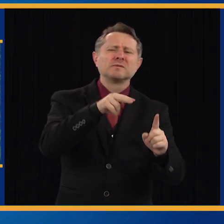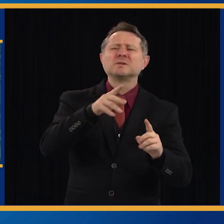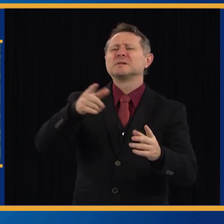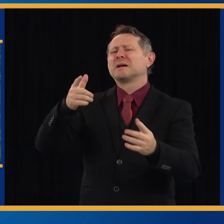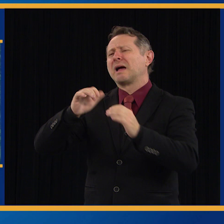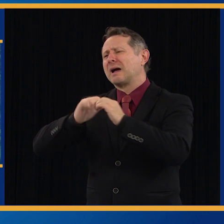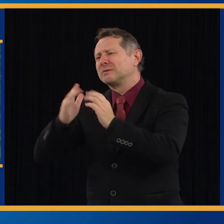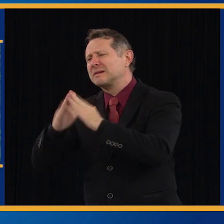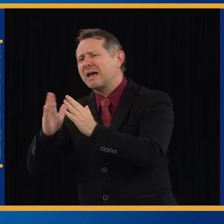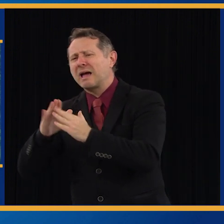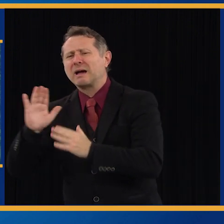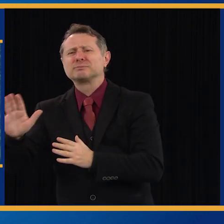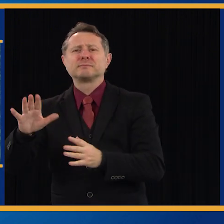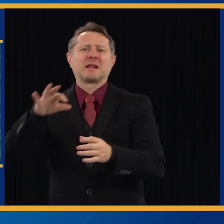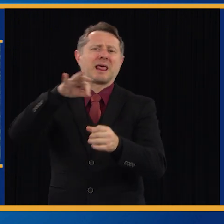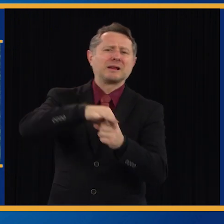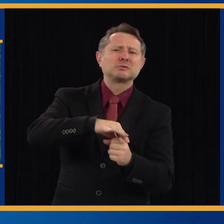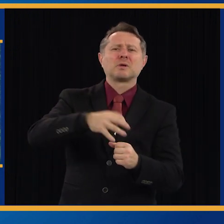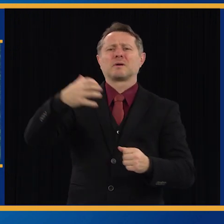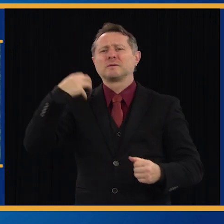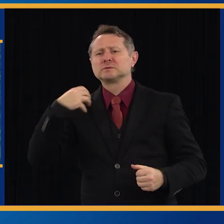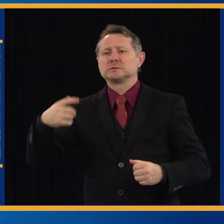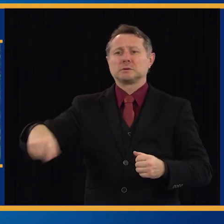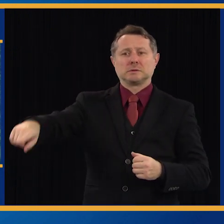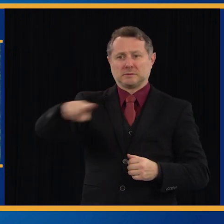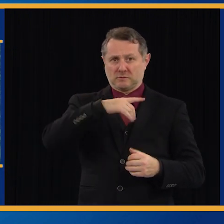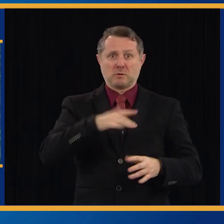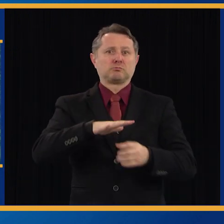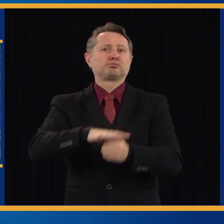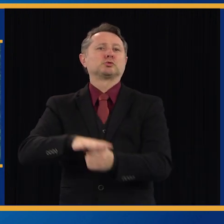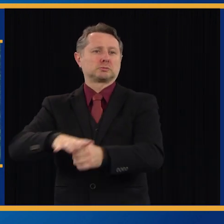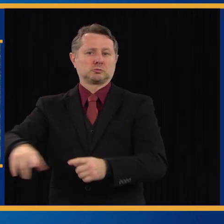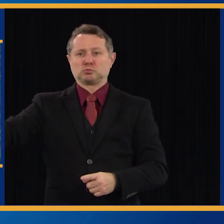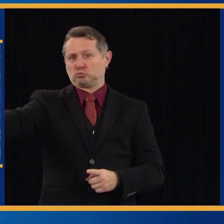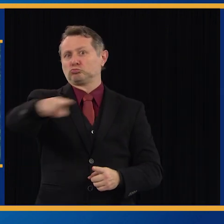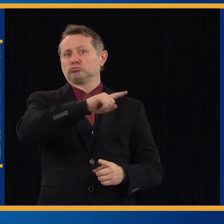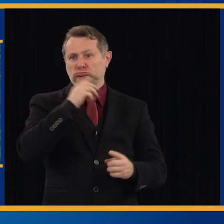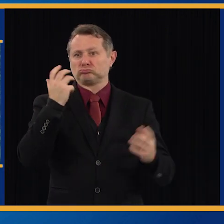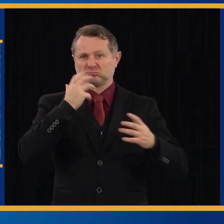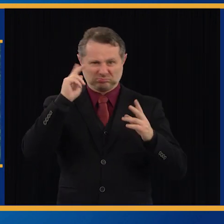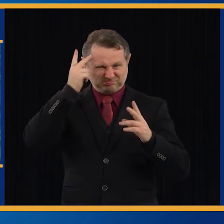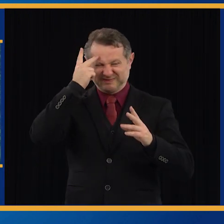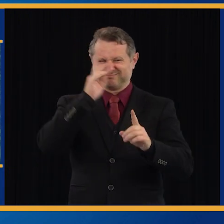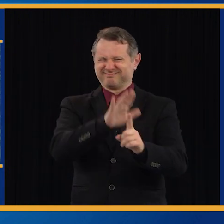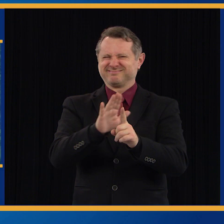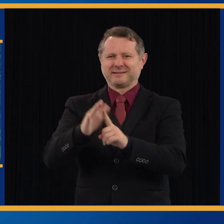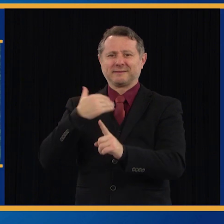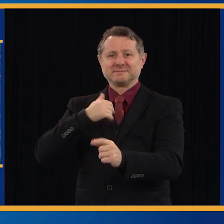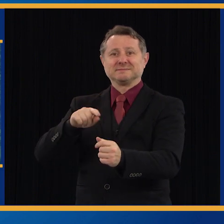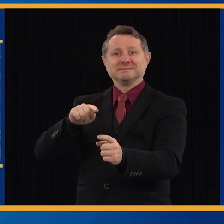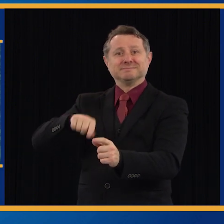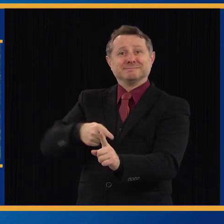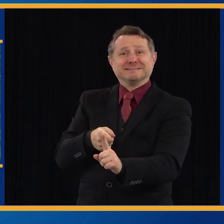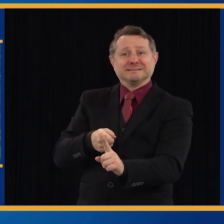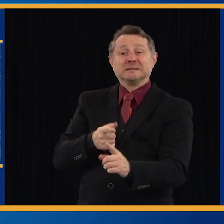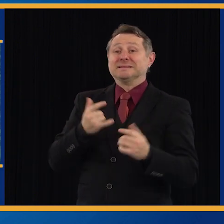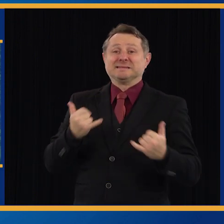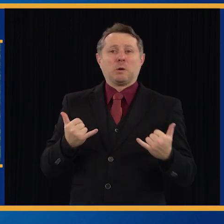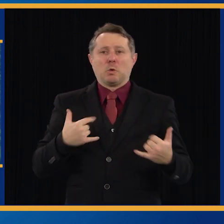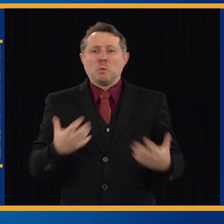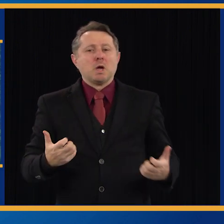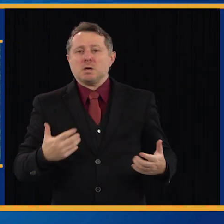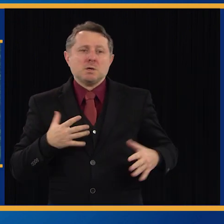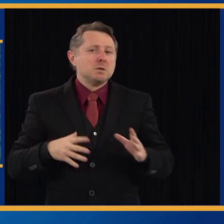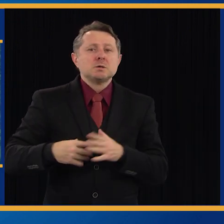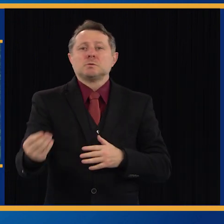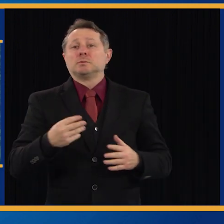cetera. They're under increasing political pressure, and they're wanting to do things. The state rule